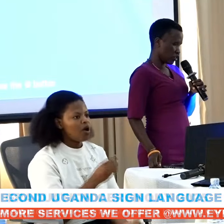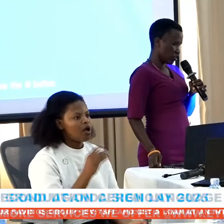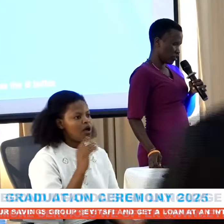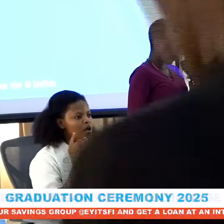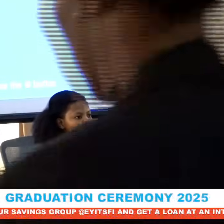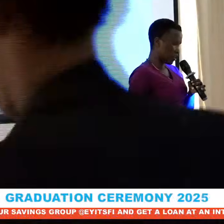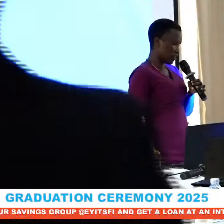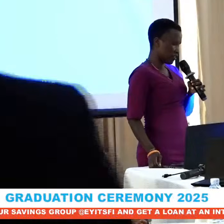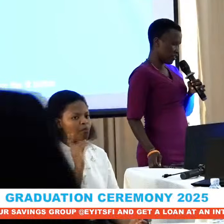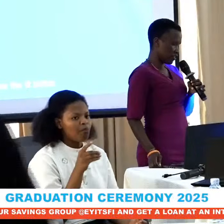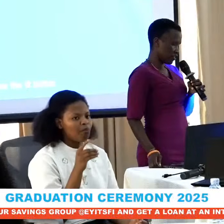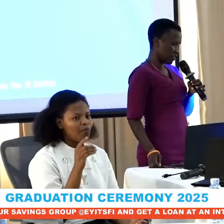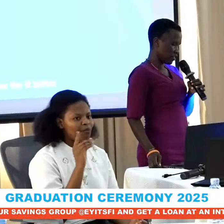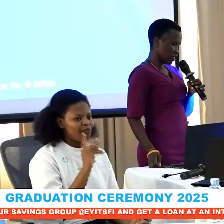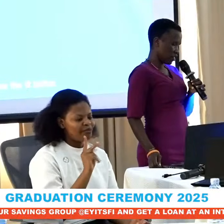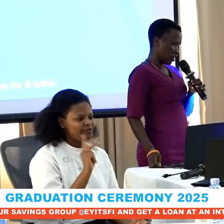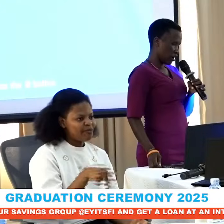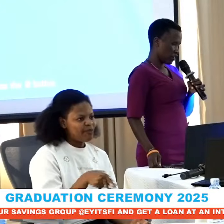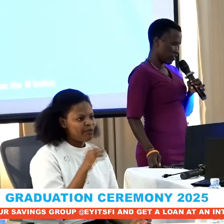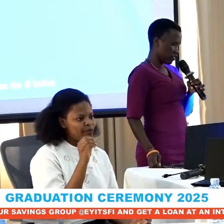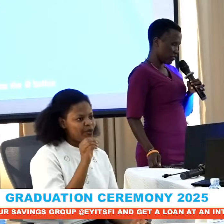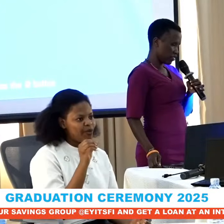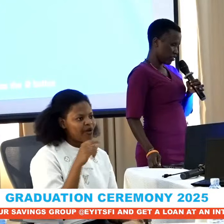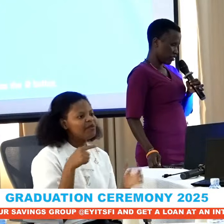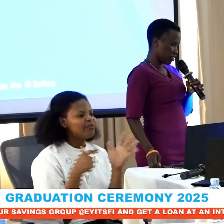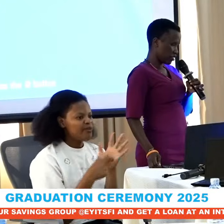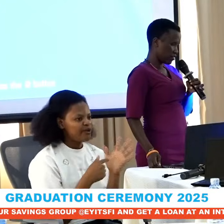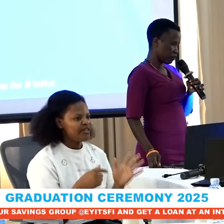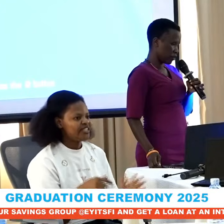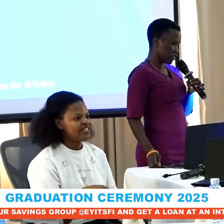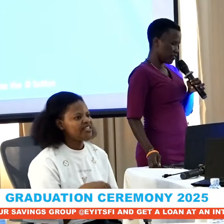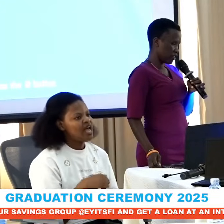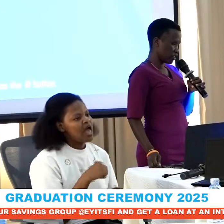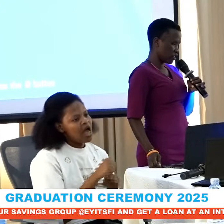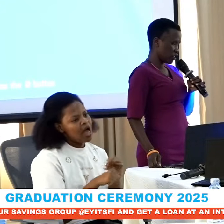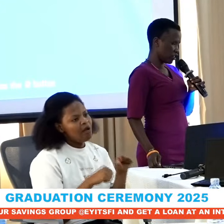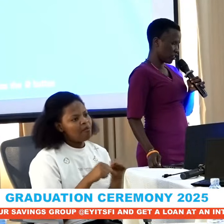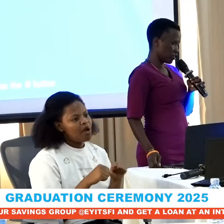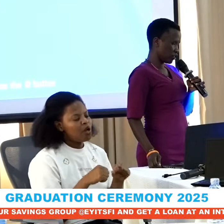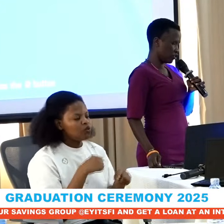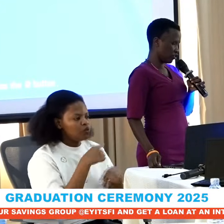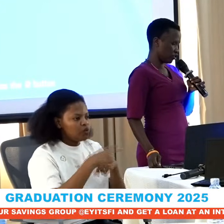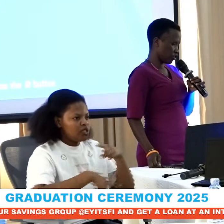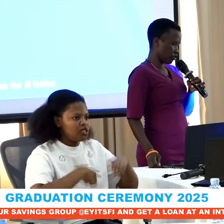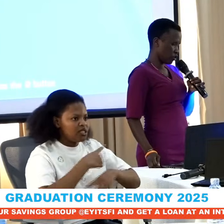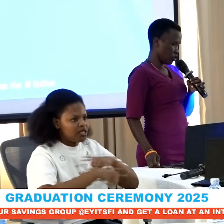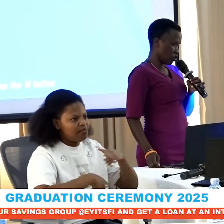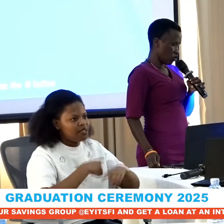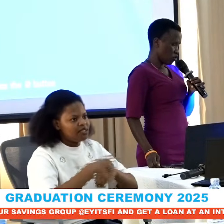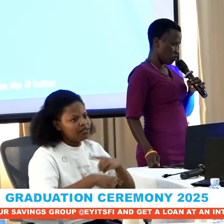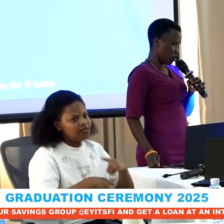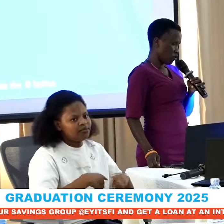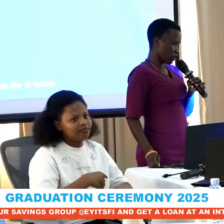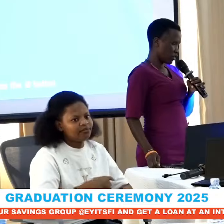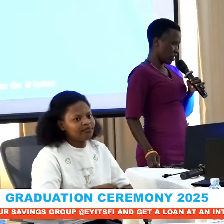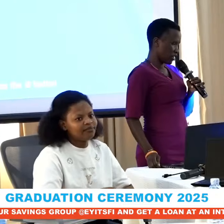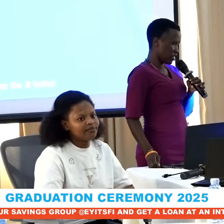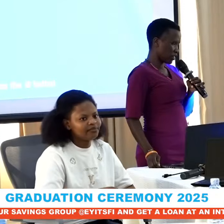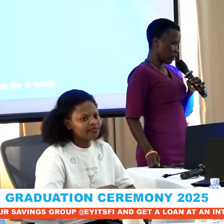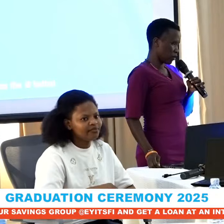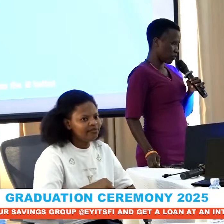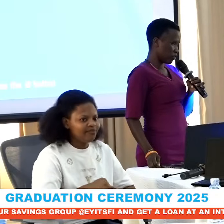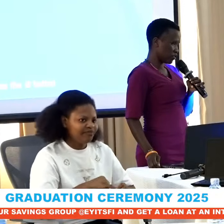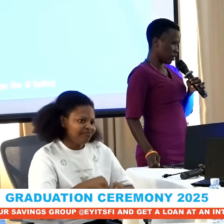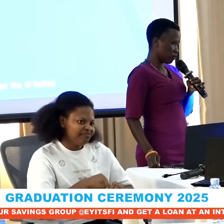on disability and disability inclusion. We are all here